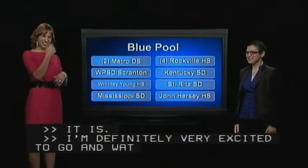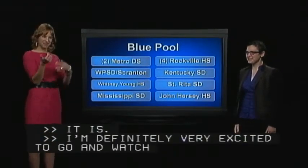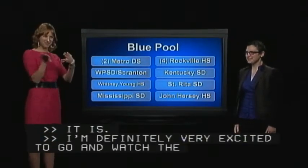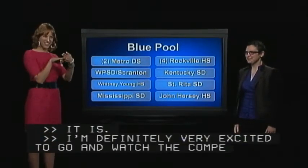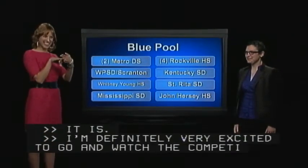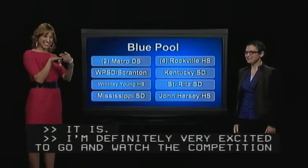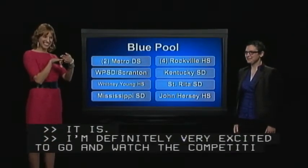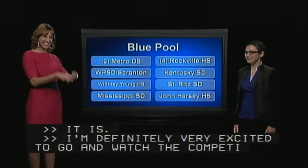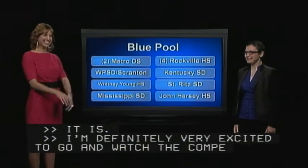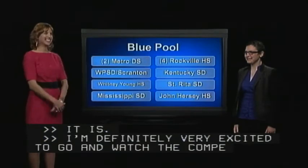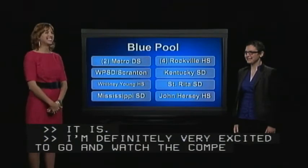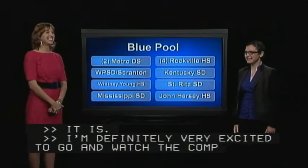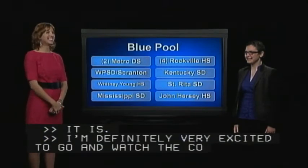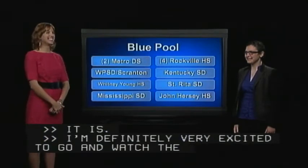And now it's time for another short break.